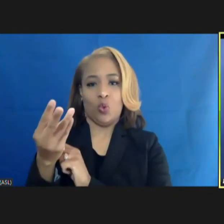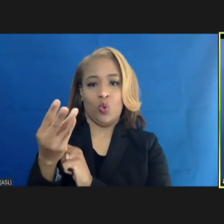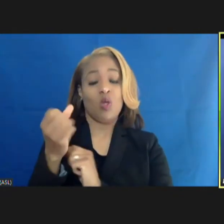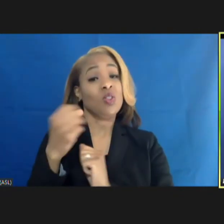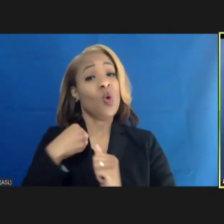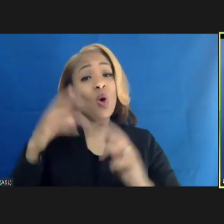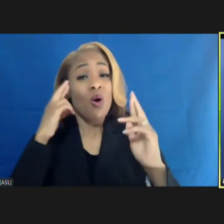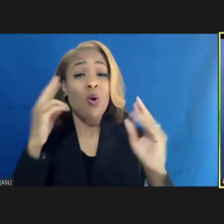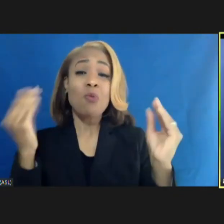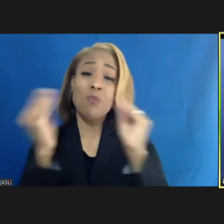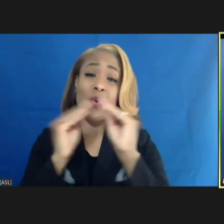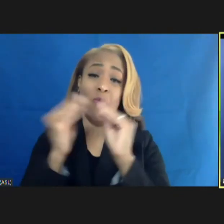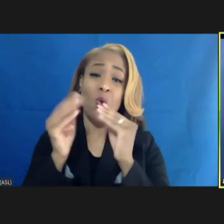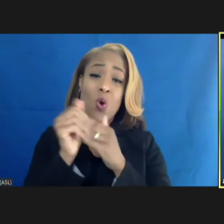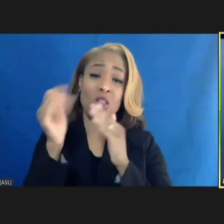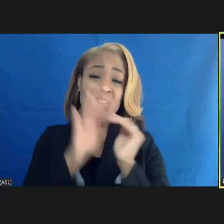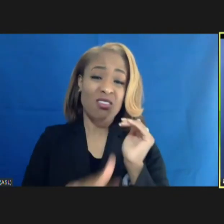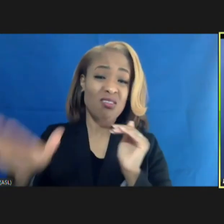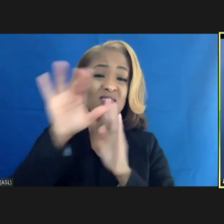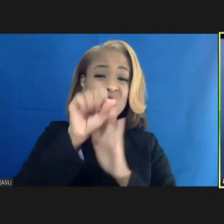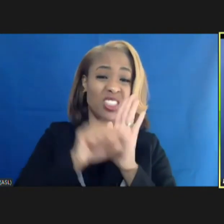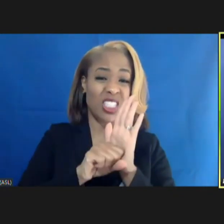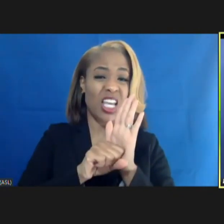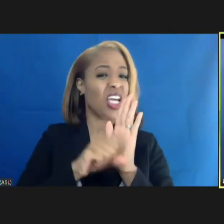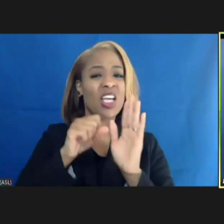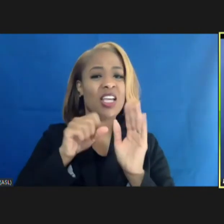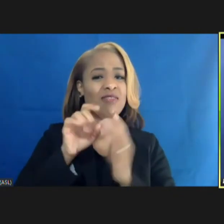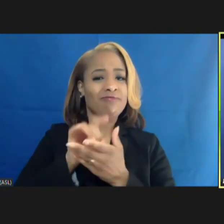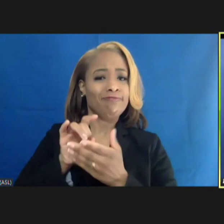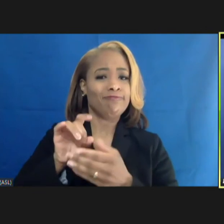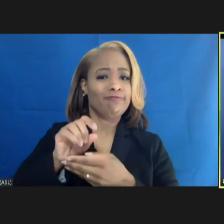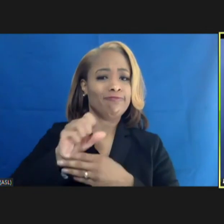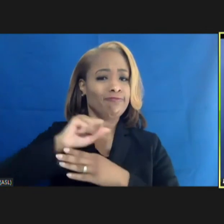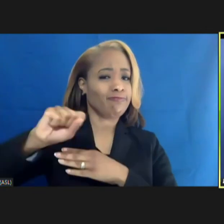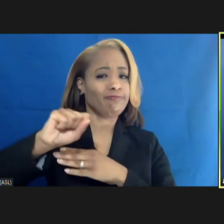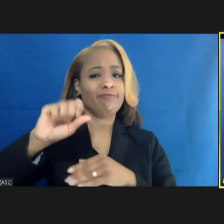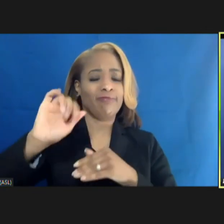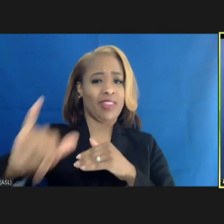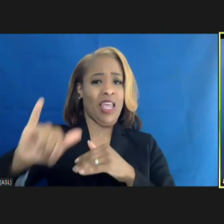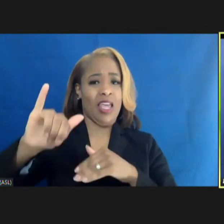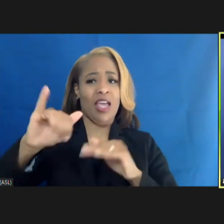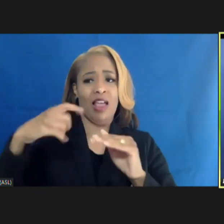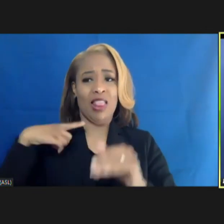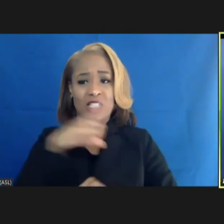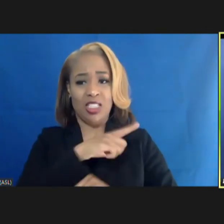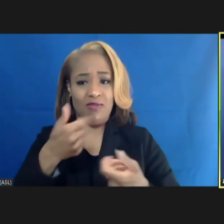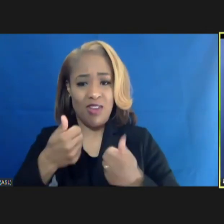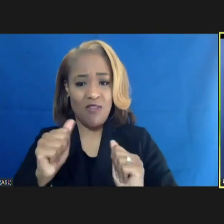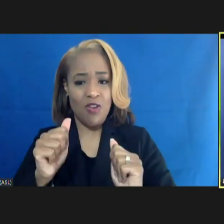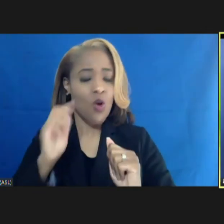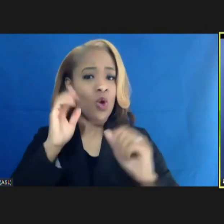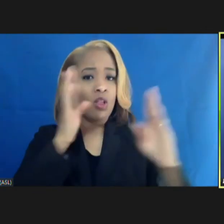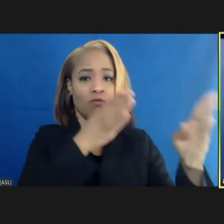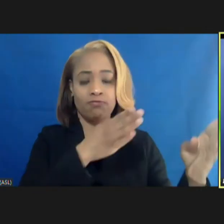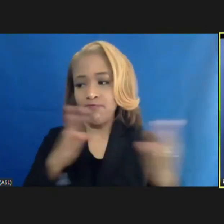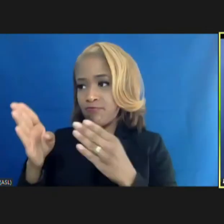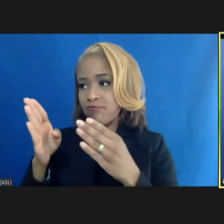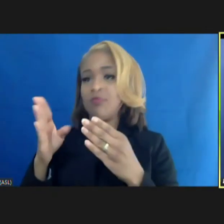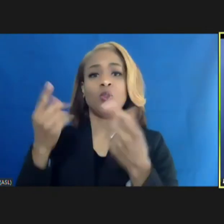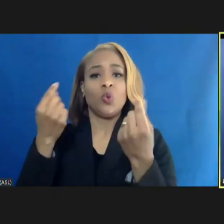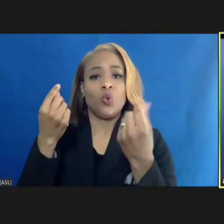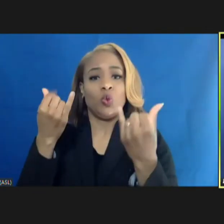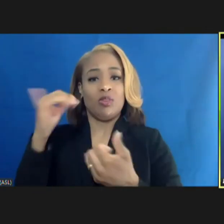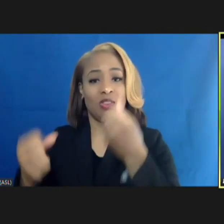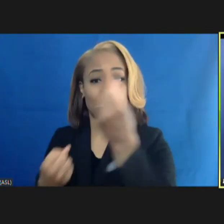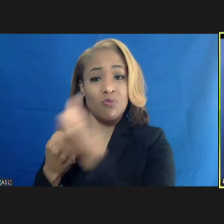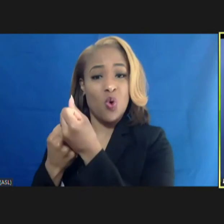leaders across the state denounce this poorly drafted, misguided legislative effort, they will change course and instead support legislation that